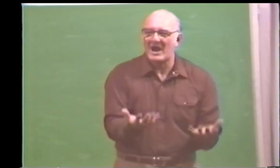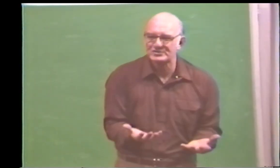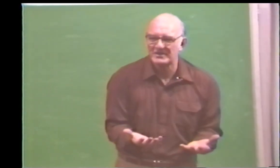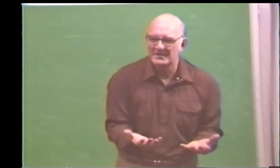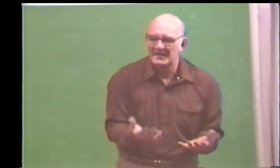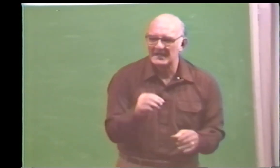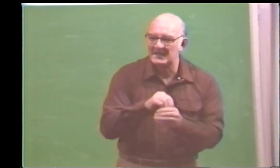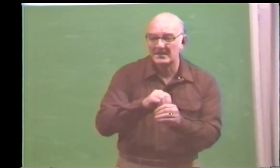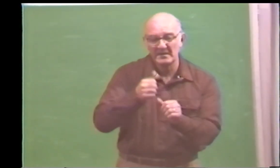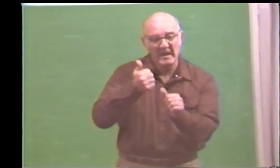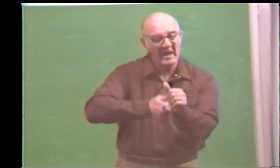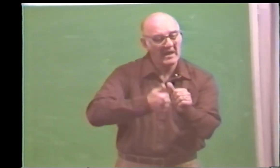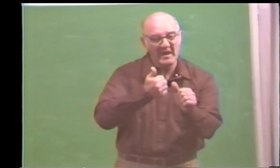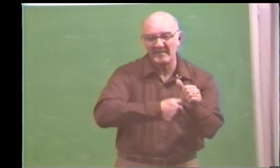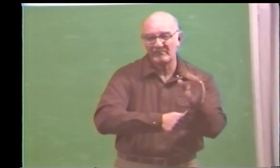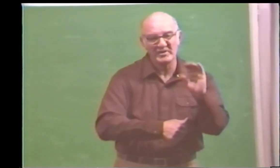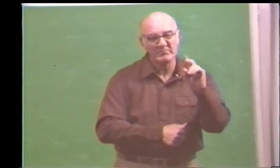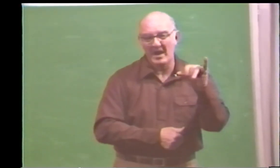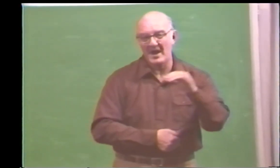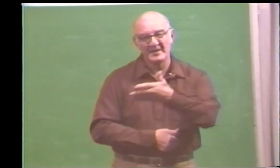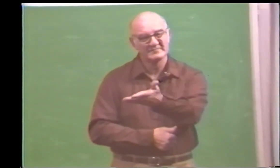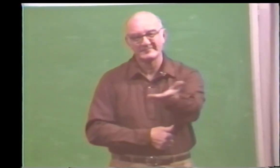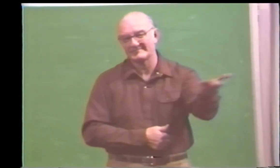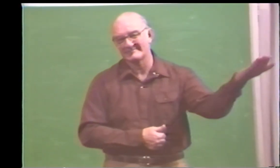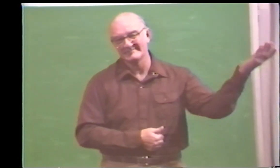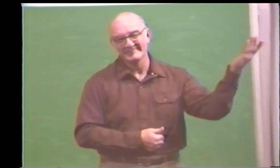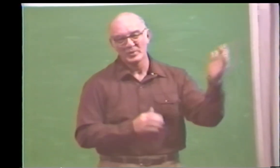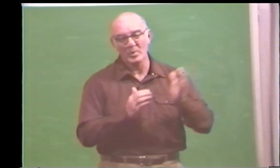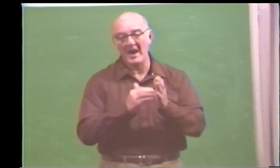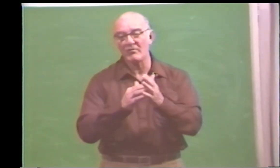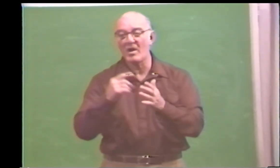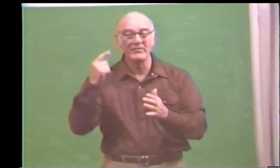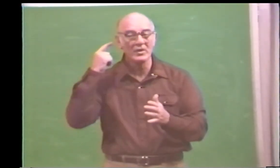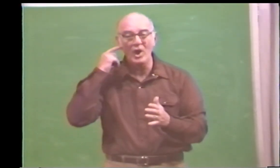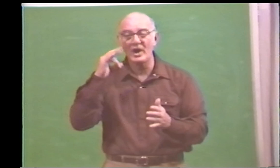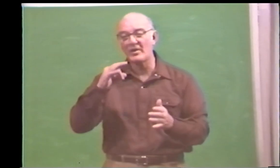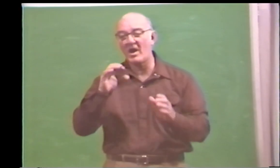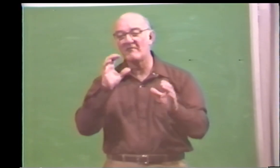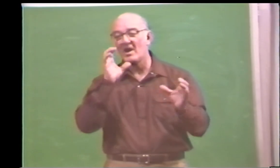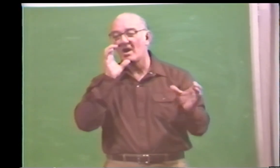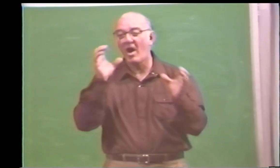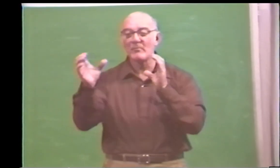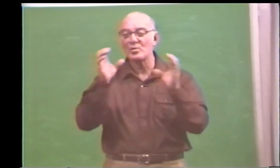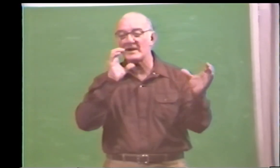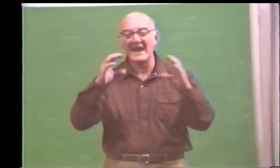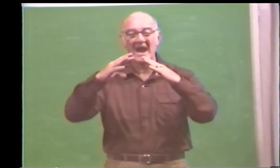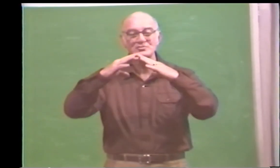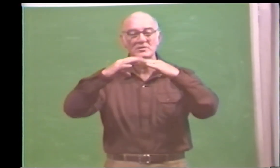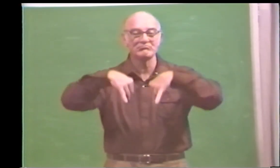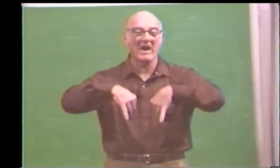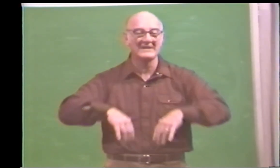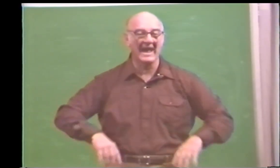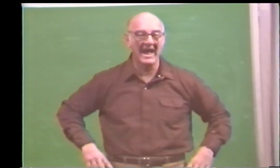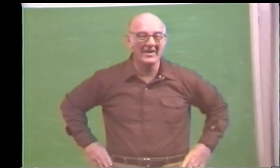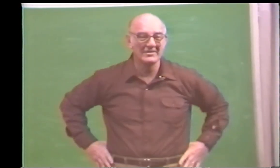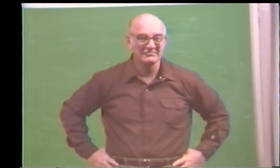self-expression in everybody. You have often heard of communication breakdown,